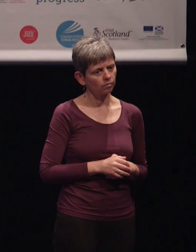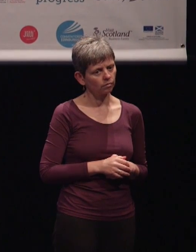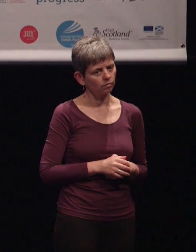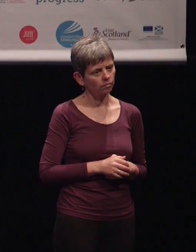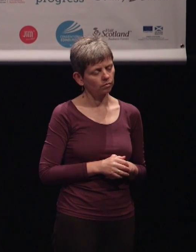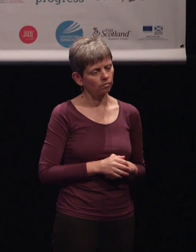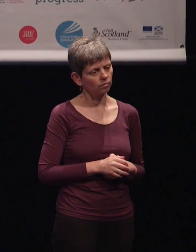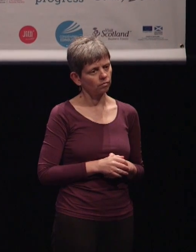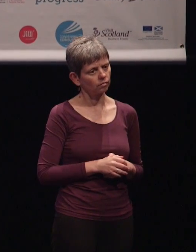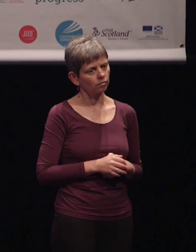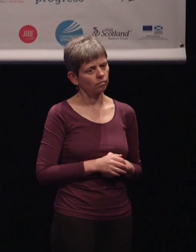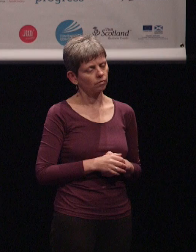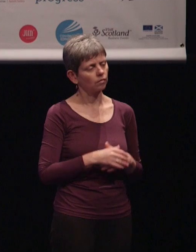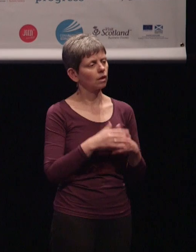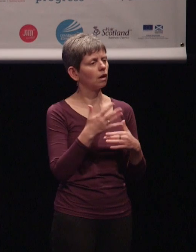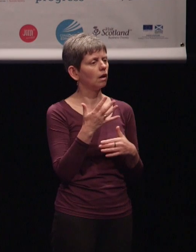counsel in services for